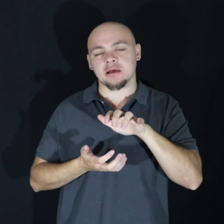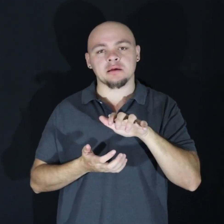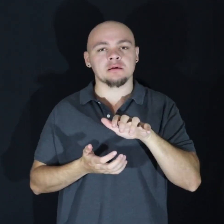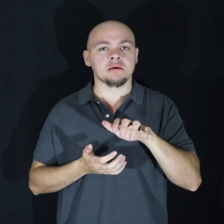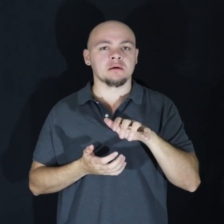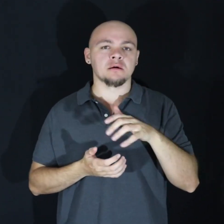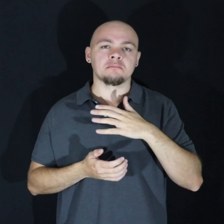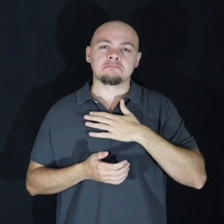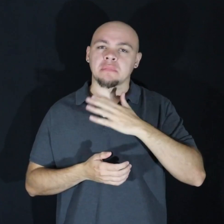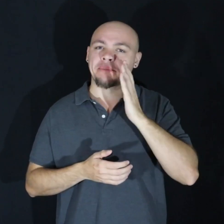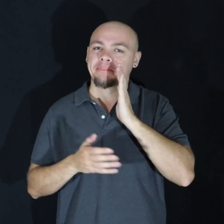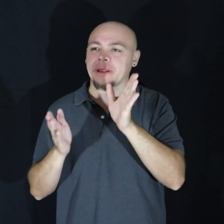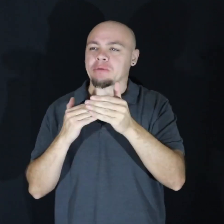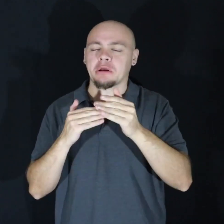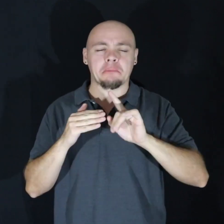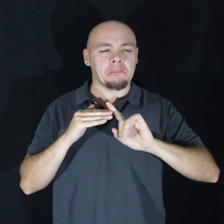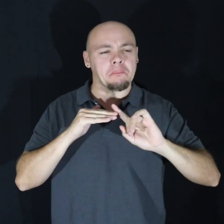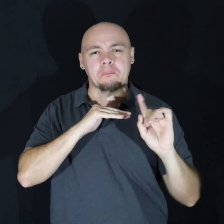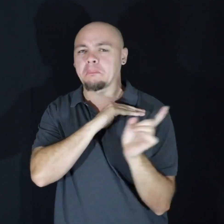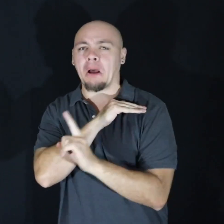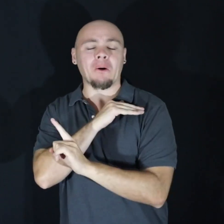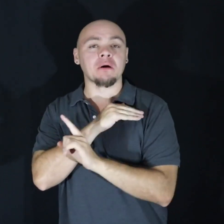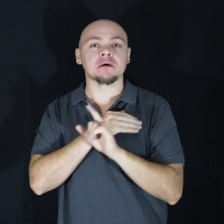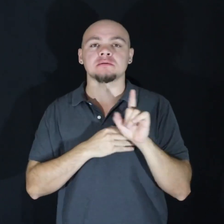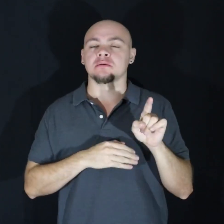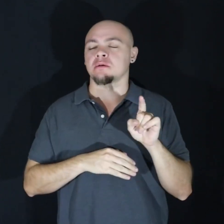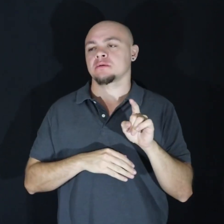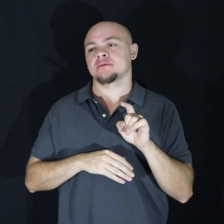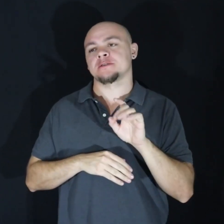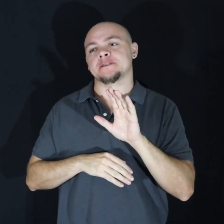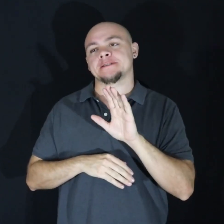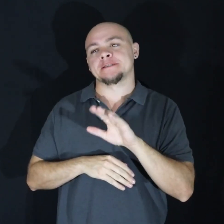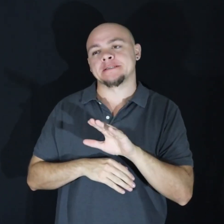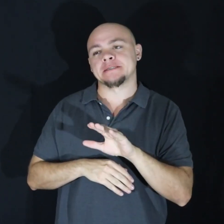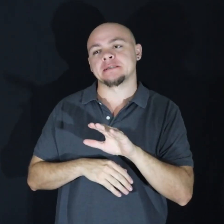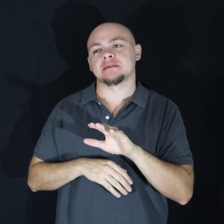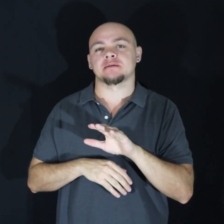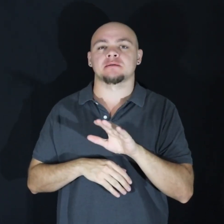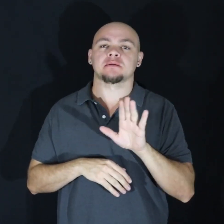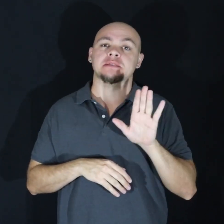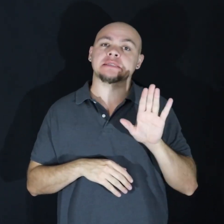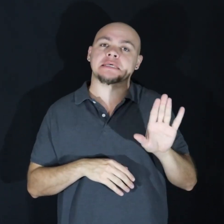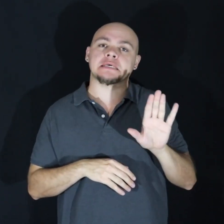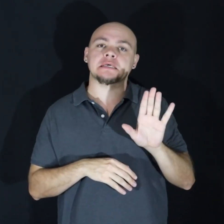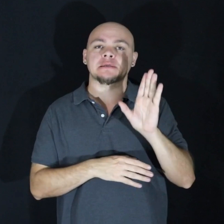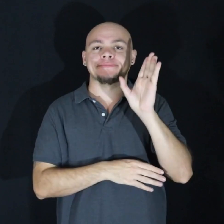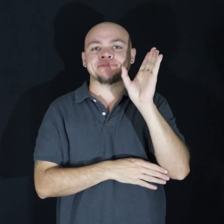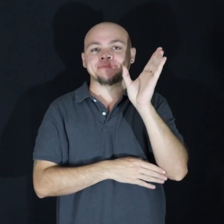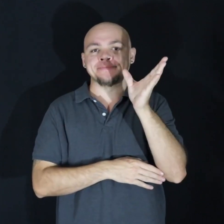can to my room, but he's not far behind. It's time for one of his talks.